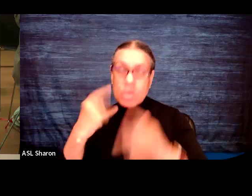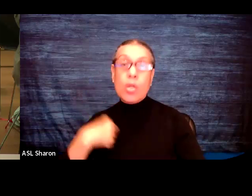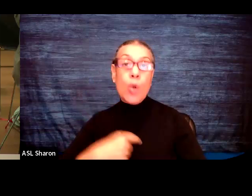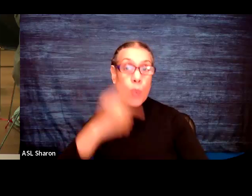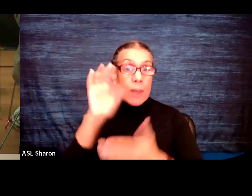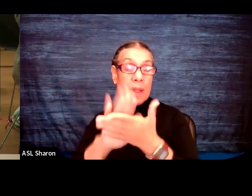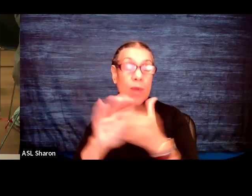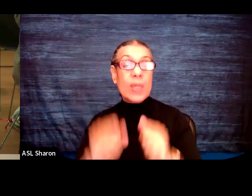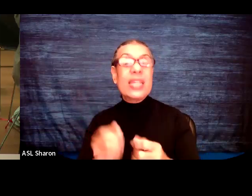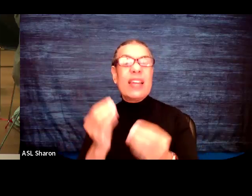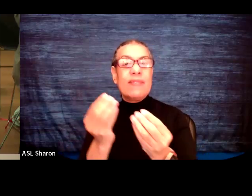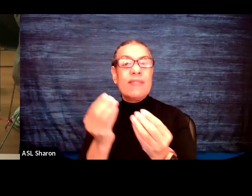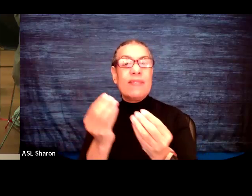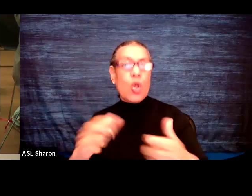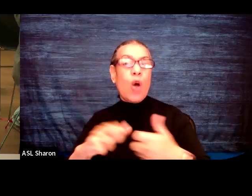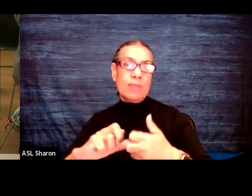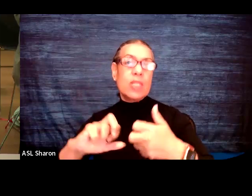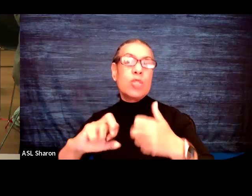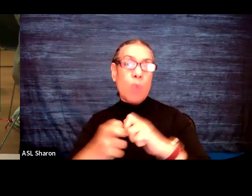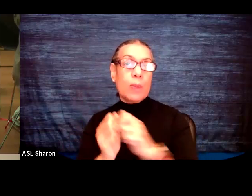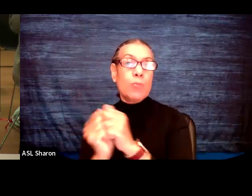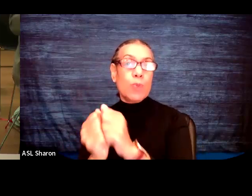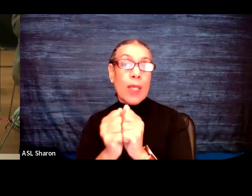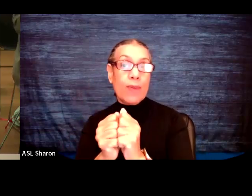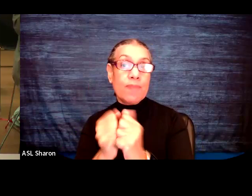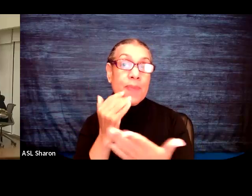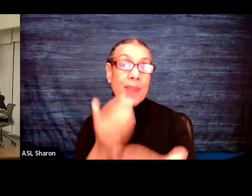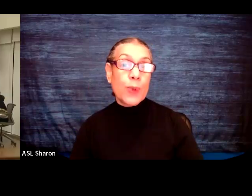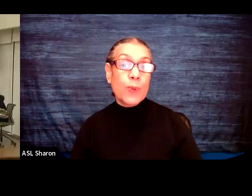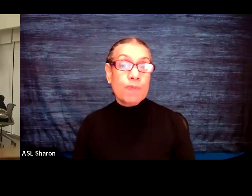we can tackle this issue together. Thank you very much.